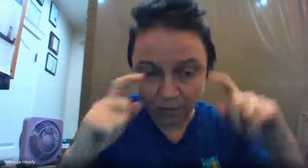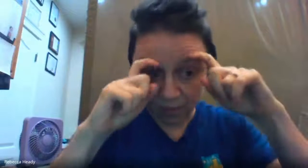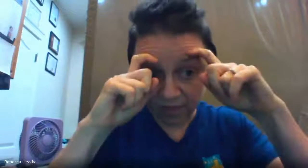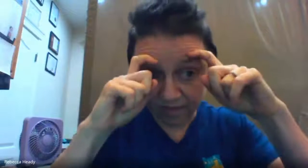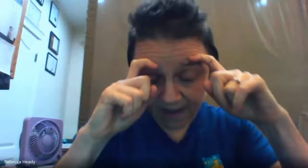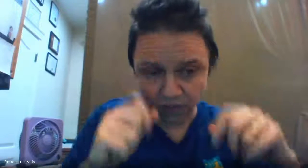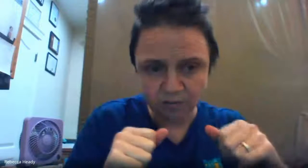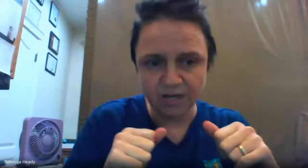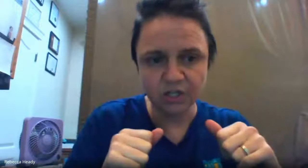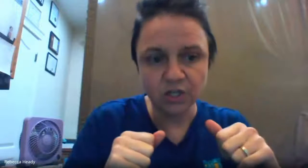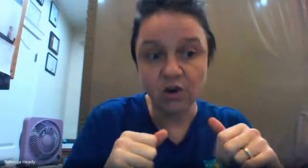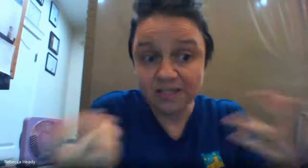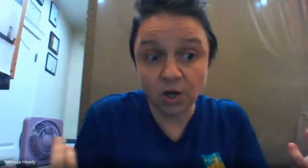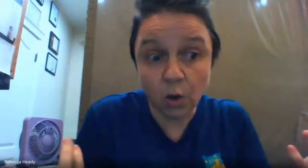facial expression, you're asking a question.